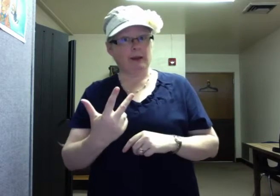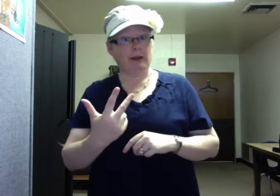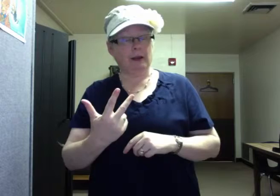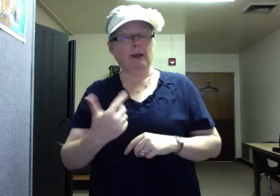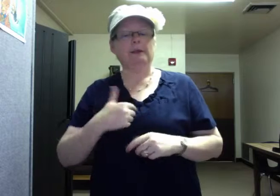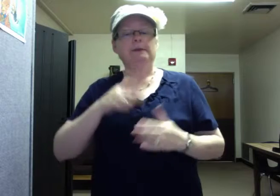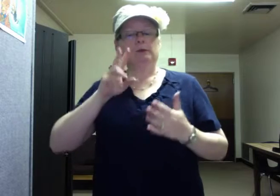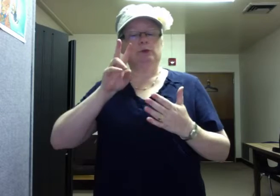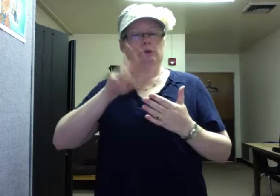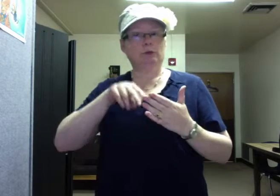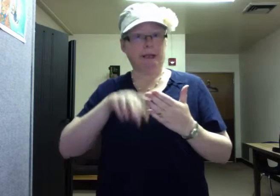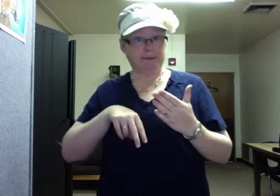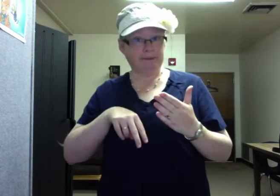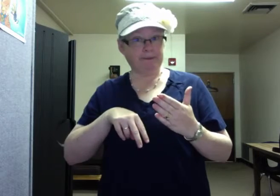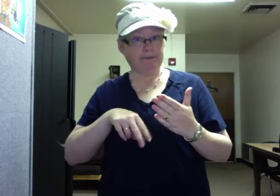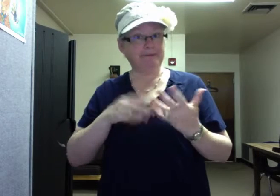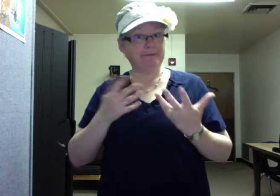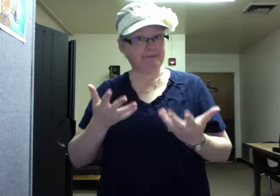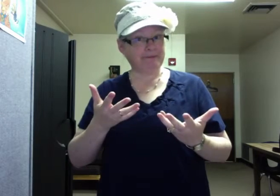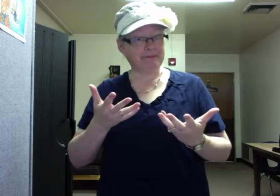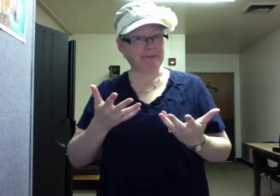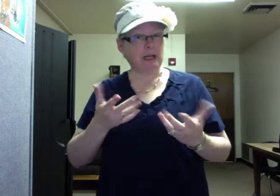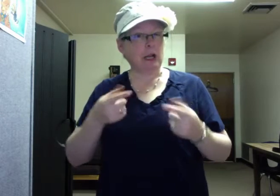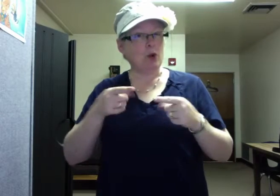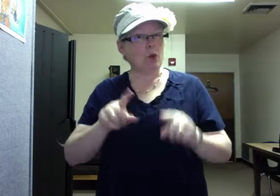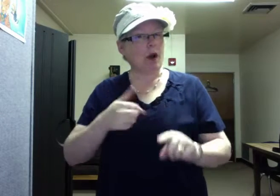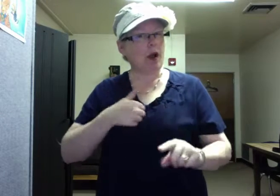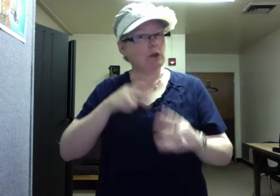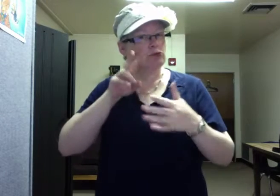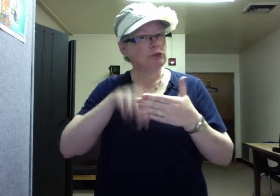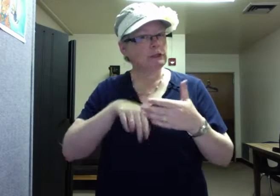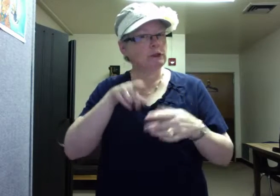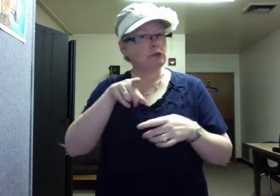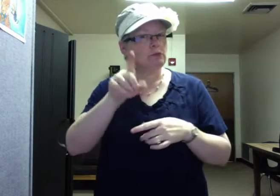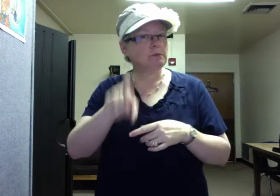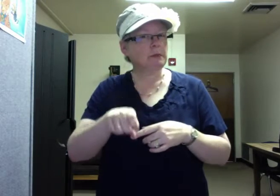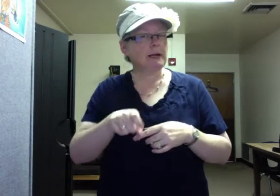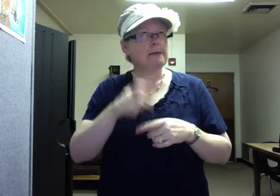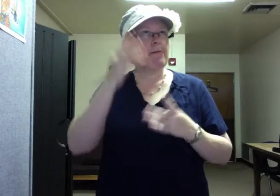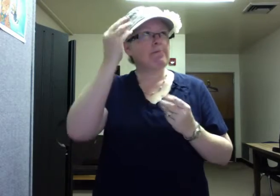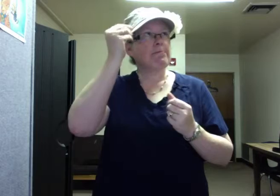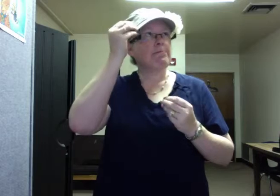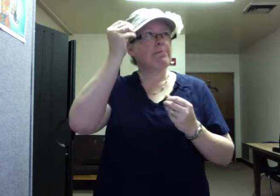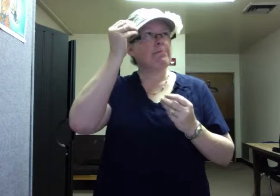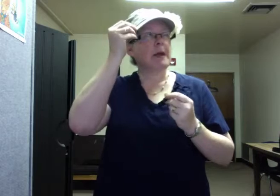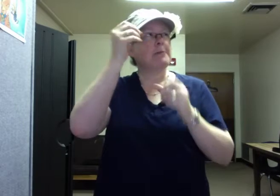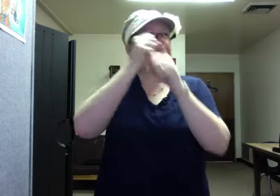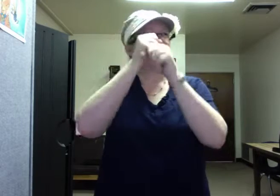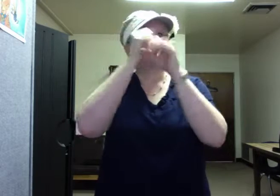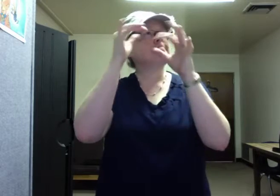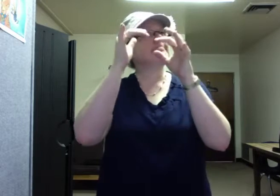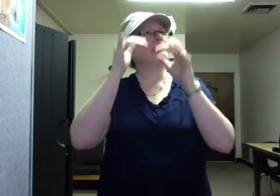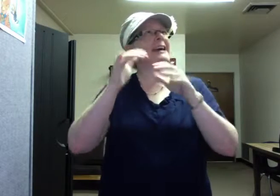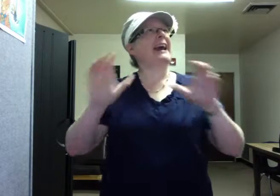reads it, I want you to visualize it in your head and ask yourself, what's the action? What's happening in this